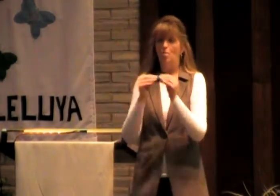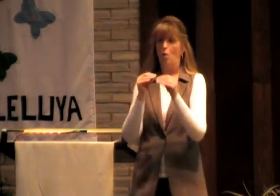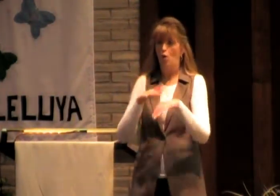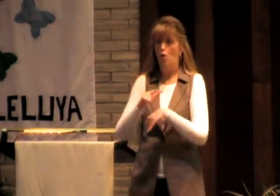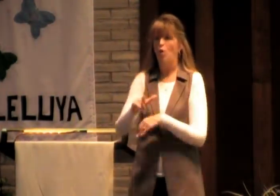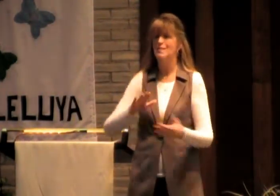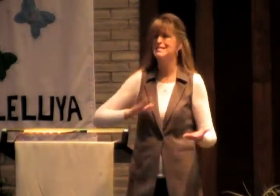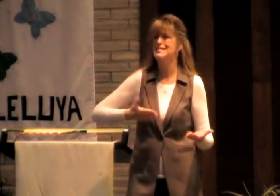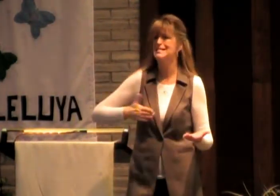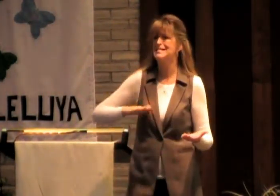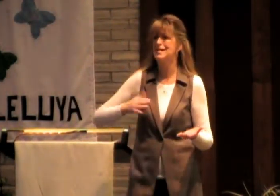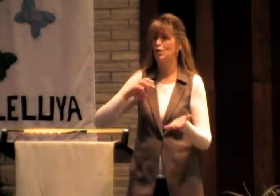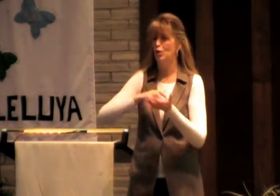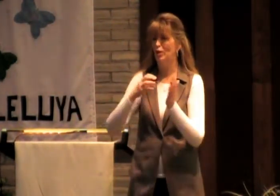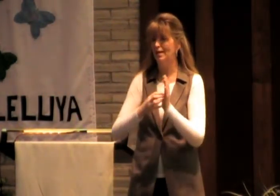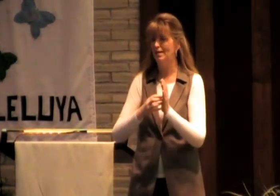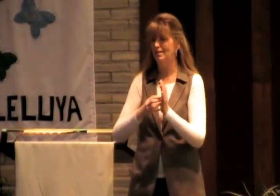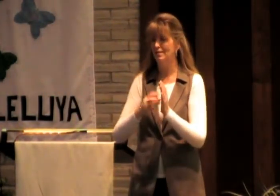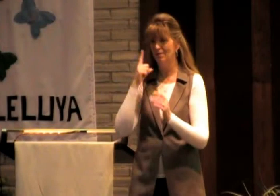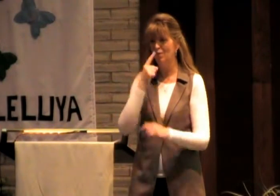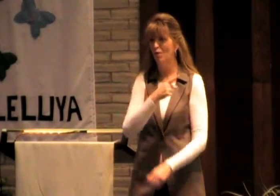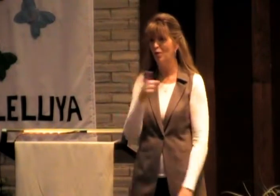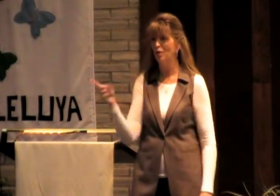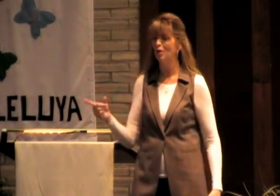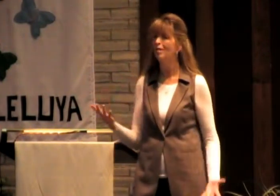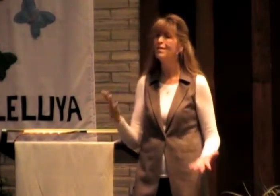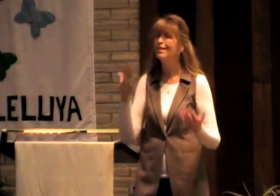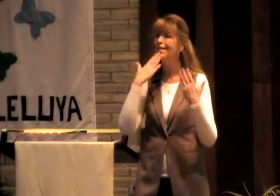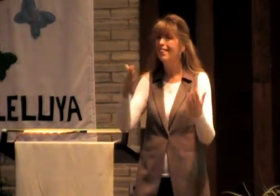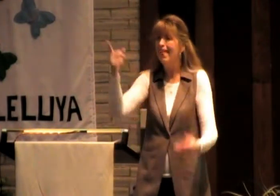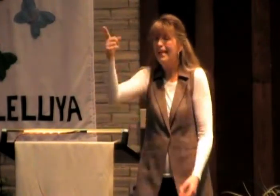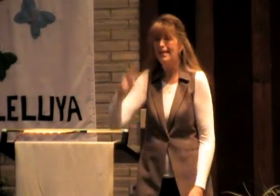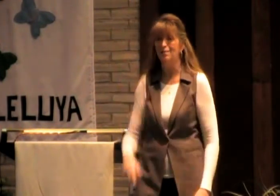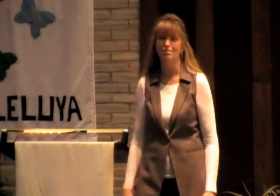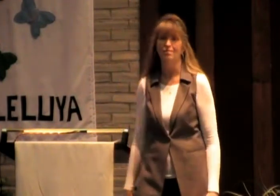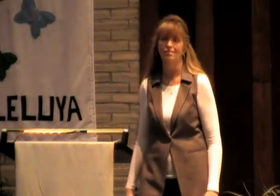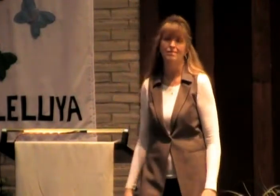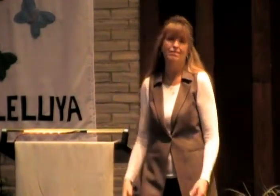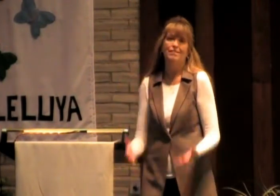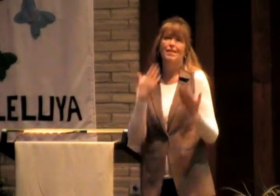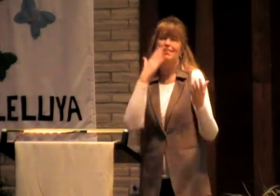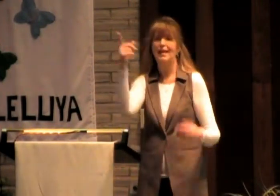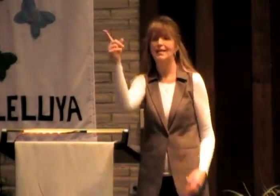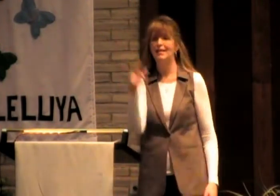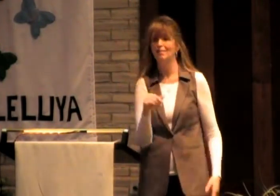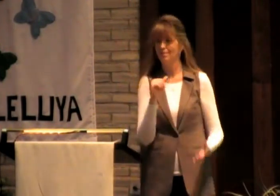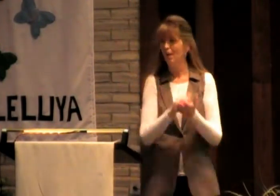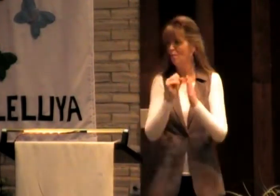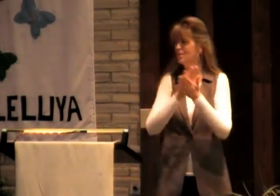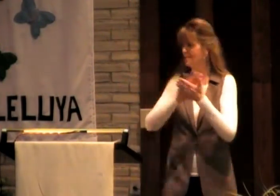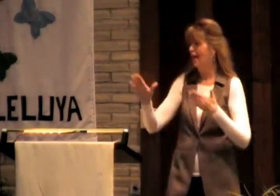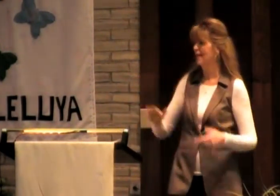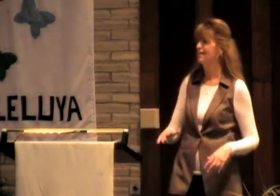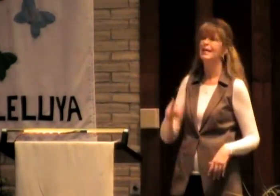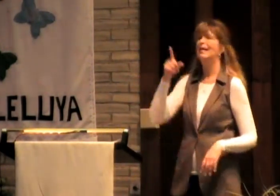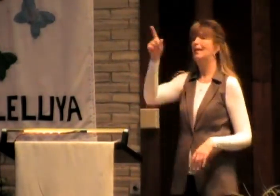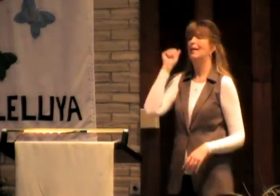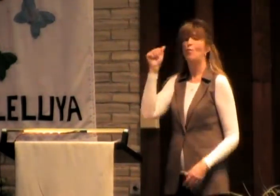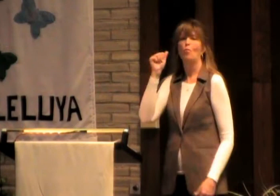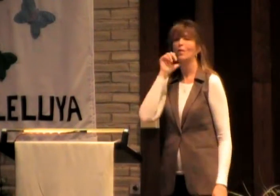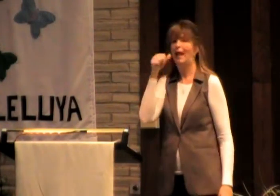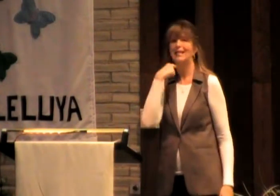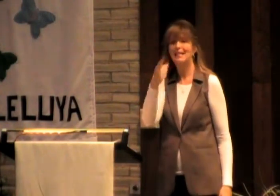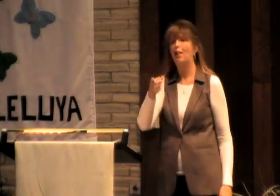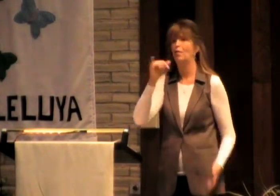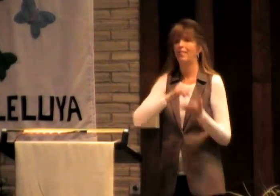this morning, he got up earlier than normal, and he made cookies for you guys. So you need to tell him thank you. I mean, that